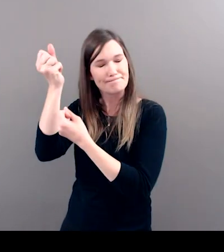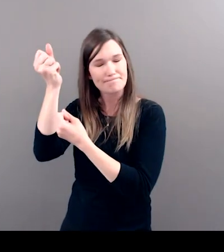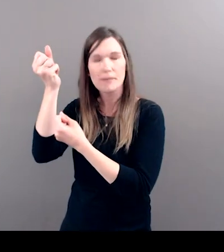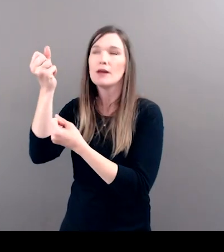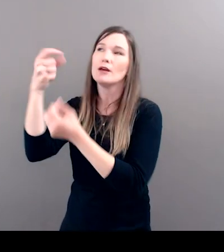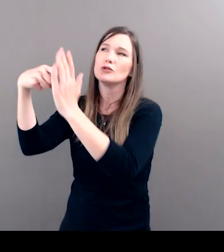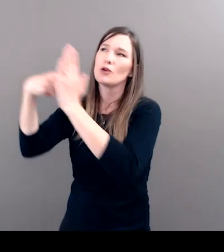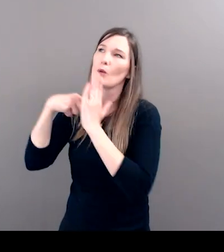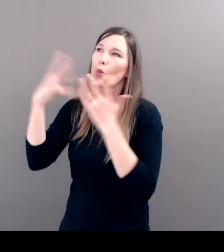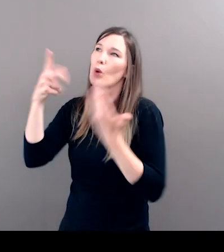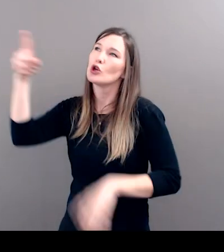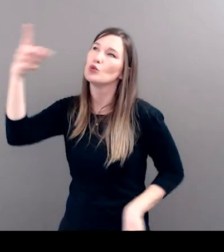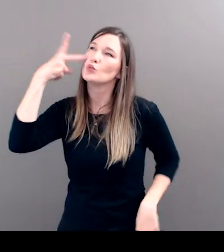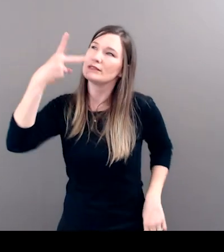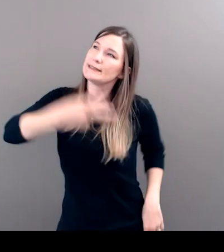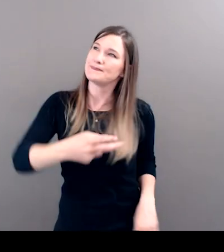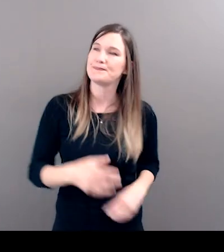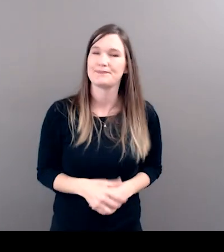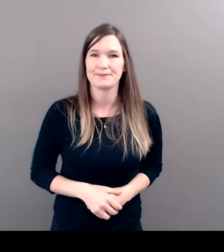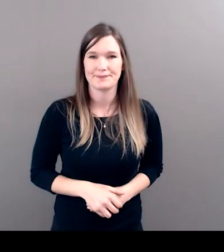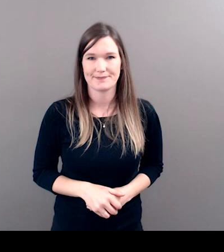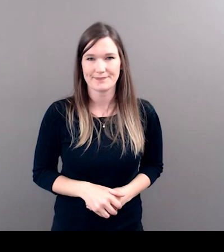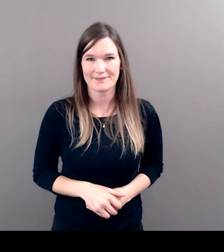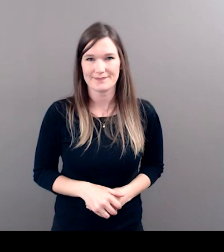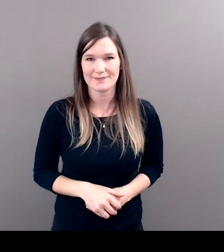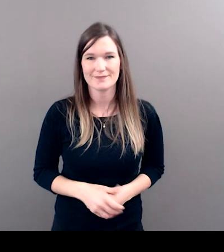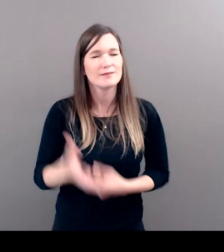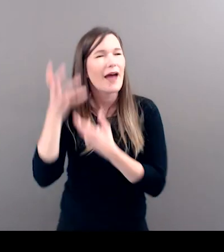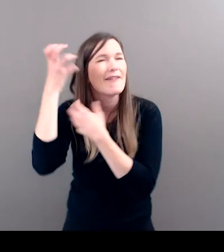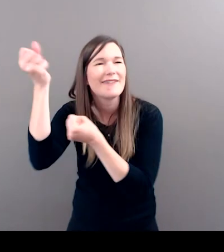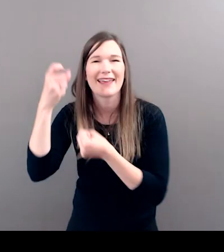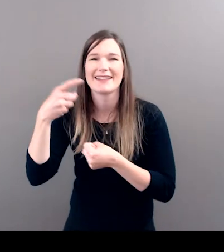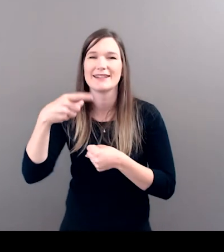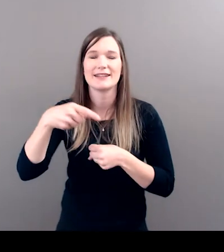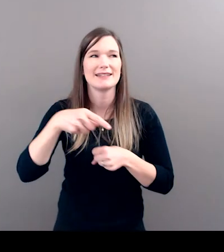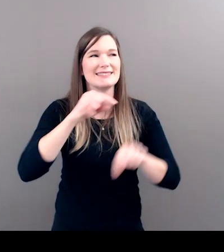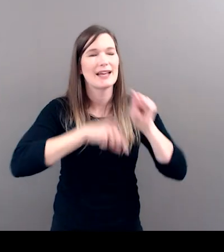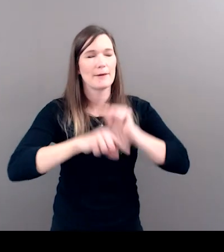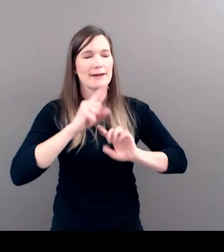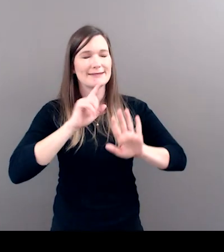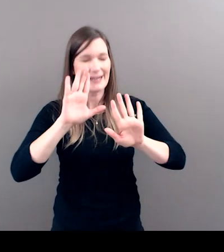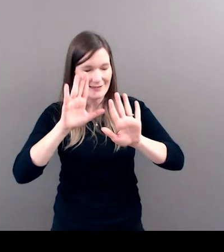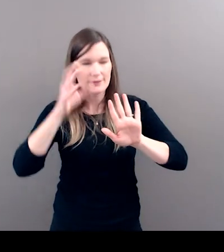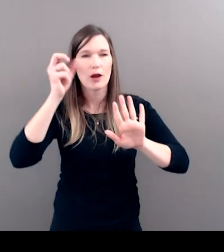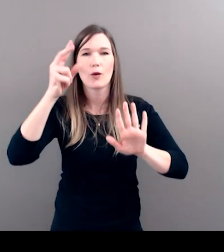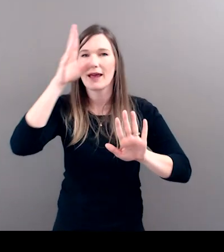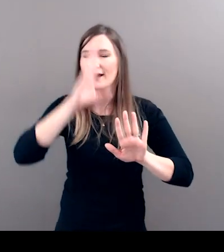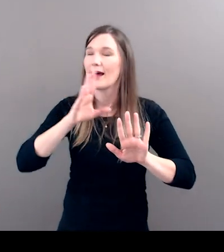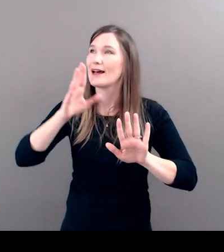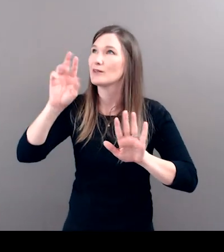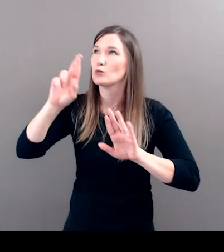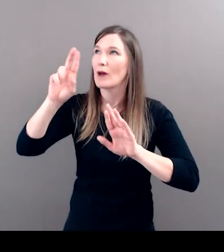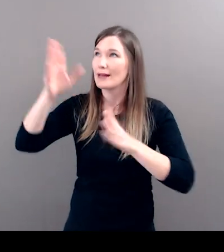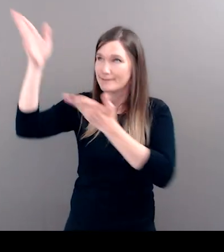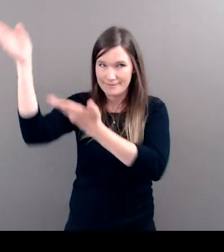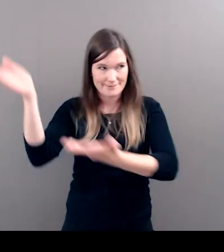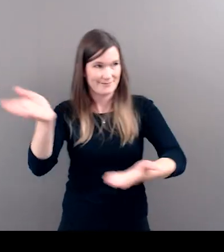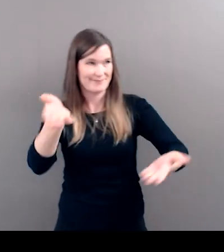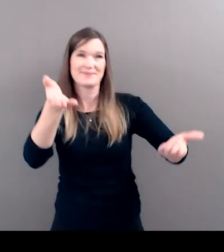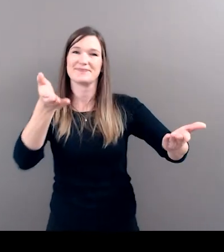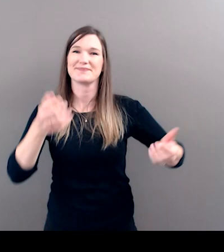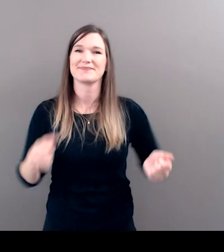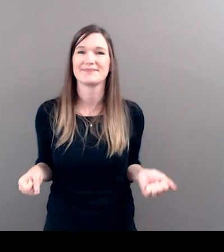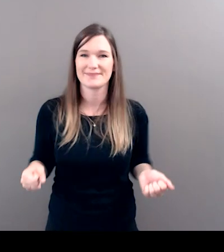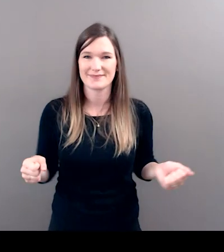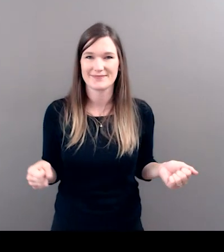By faith, step back and say, God, it's time for me to step up. Step back and say, God, when have you